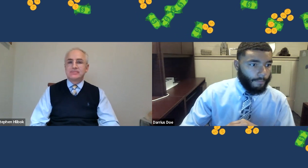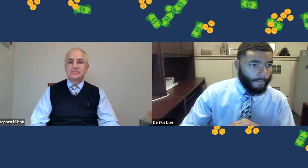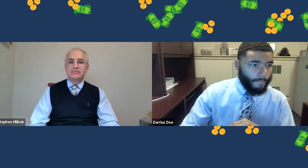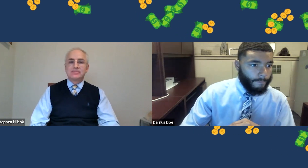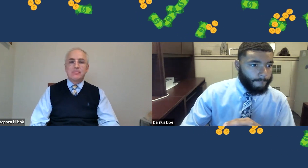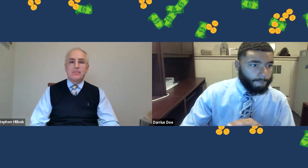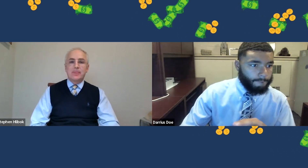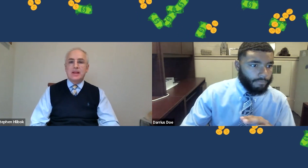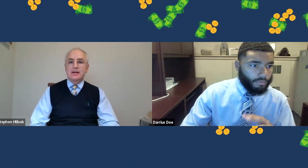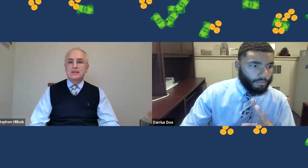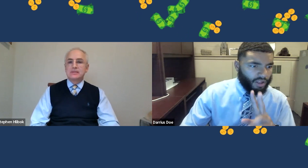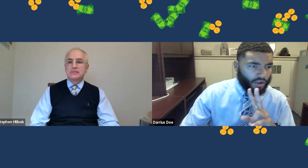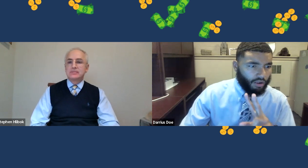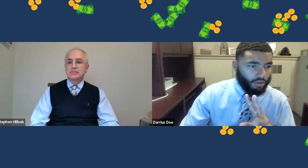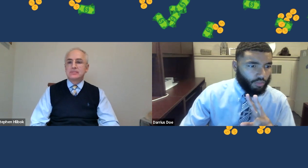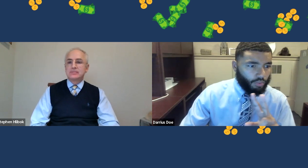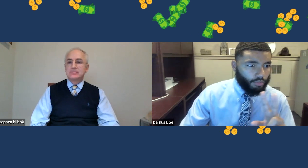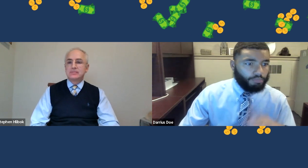Thank you.